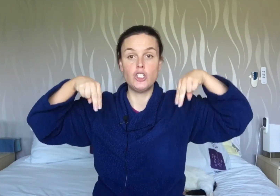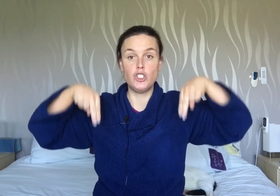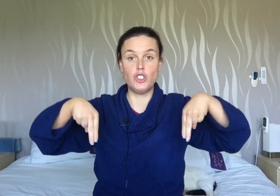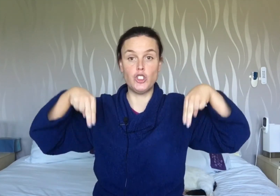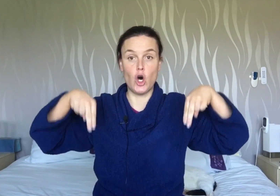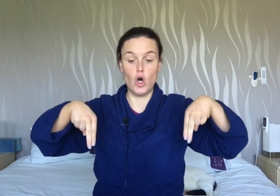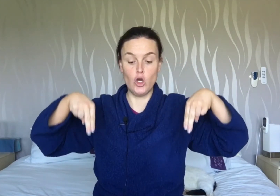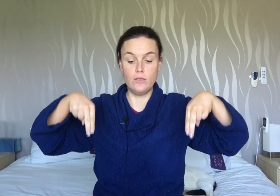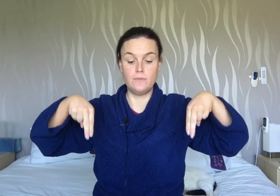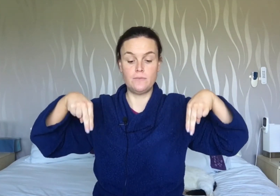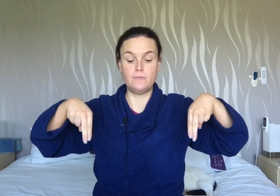Dog,